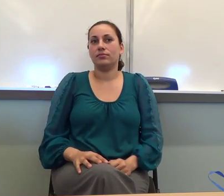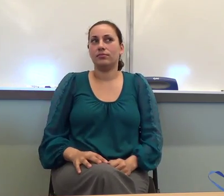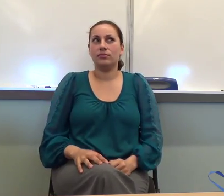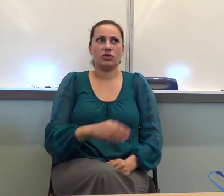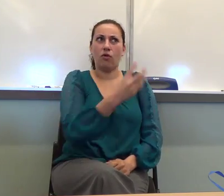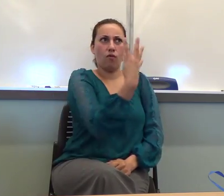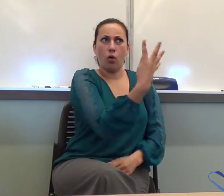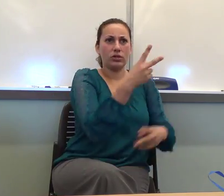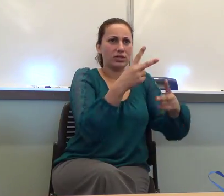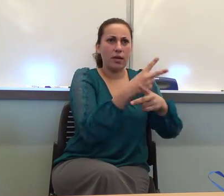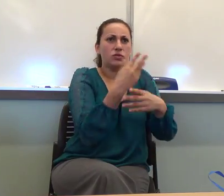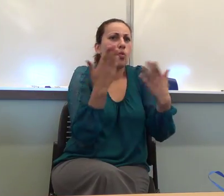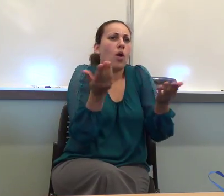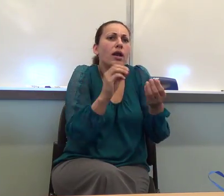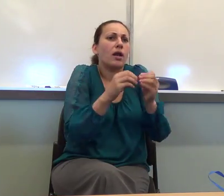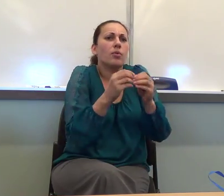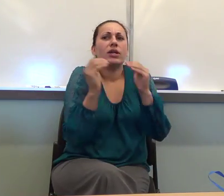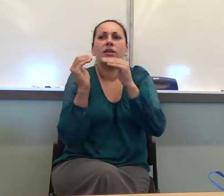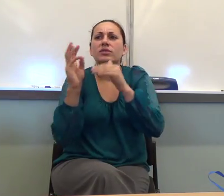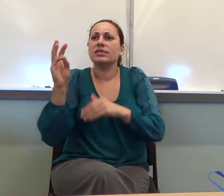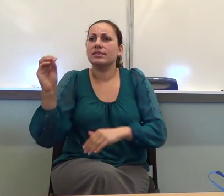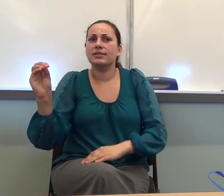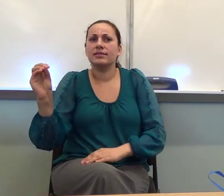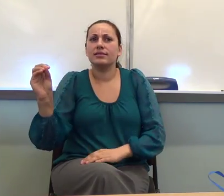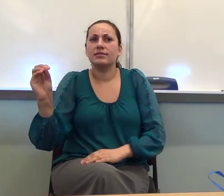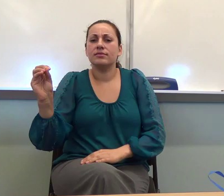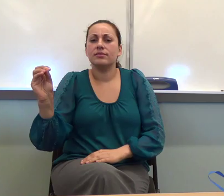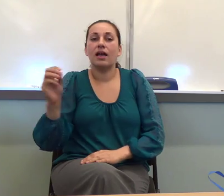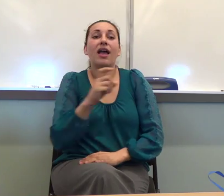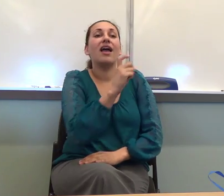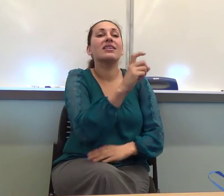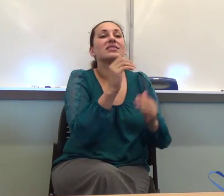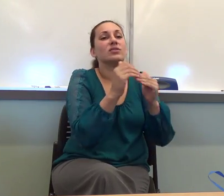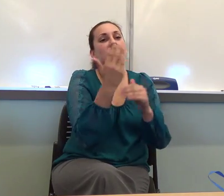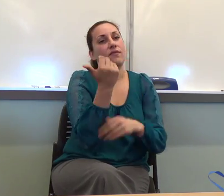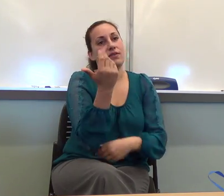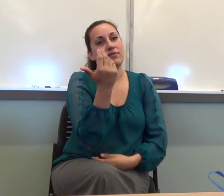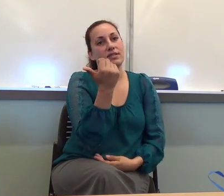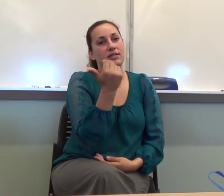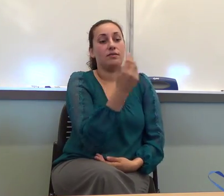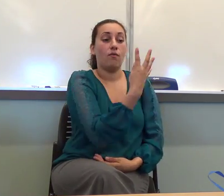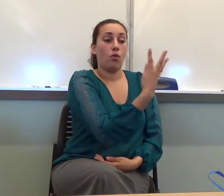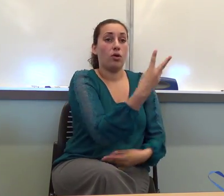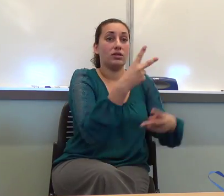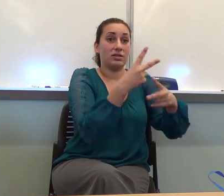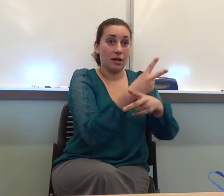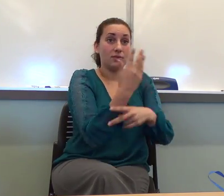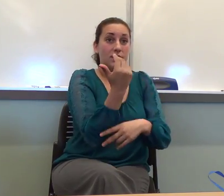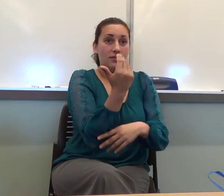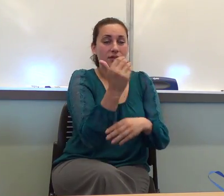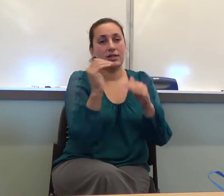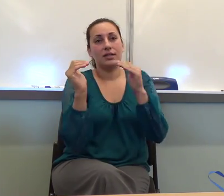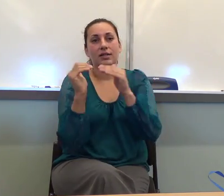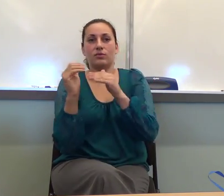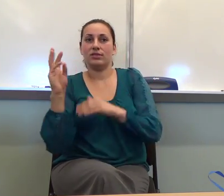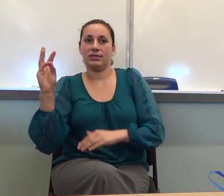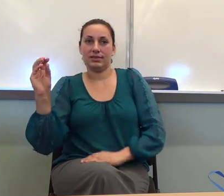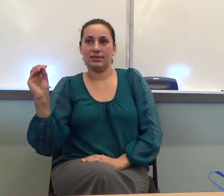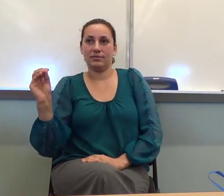Yeah. Obviously, x is equal to 15. Okay? Now, you can be sure if I threw a few decimals in here or